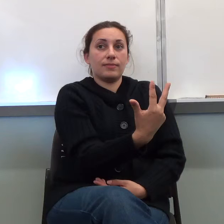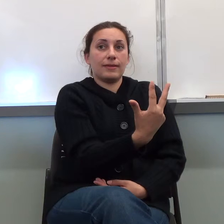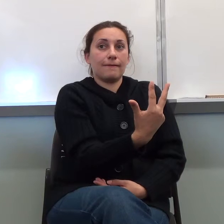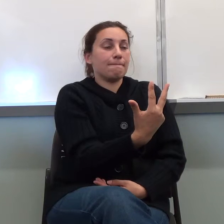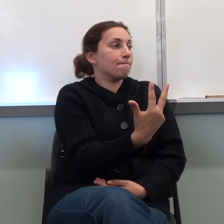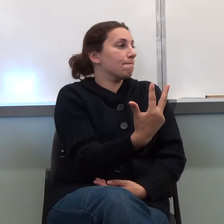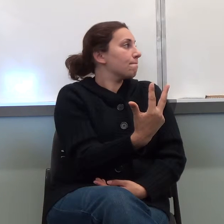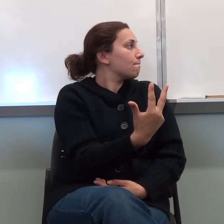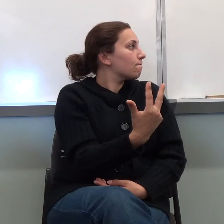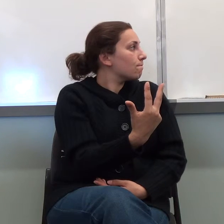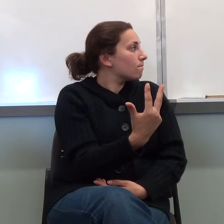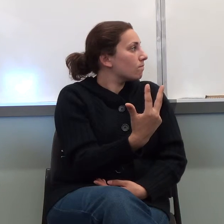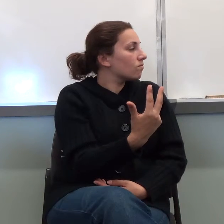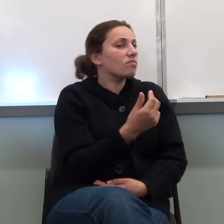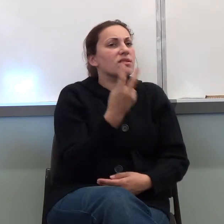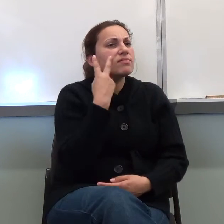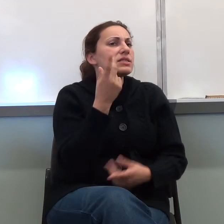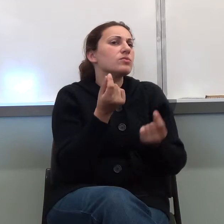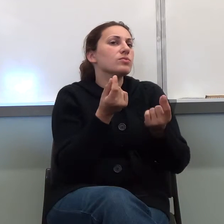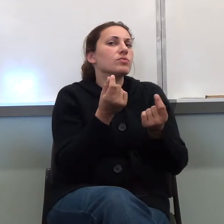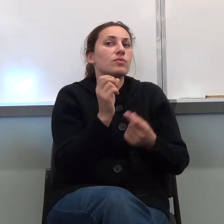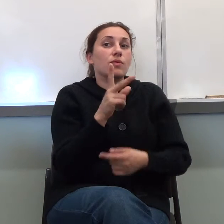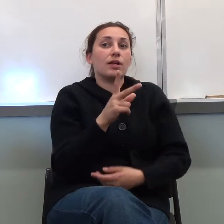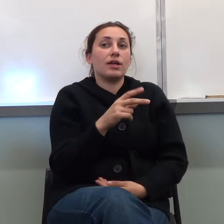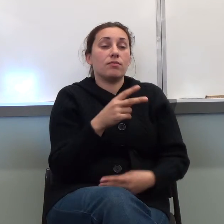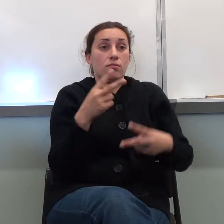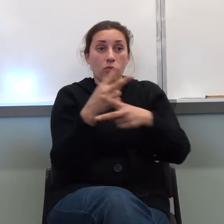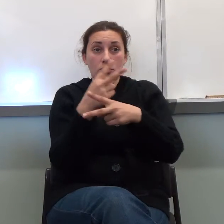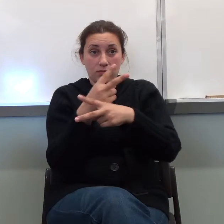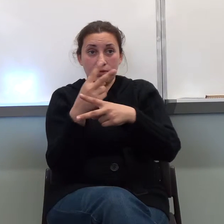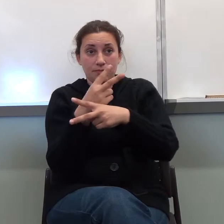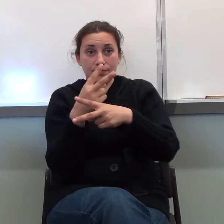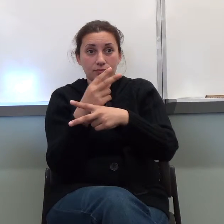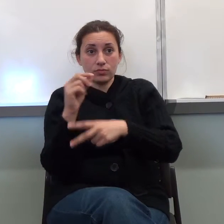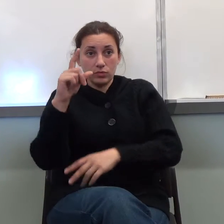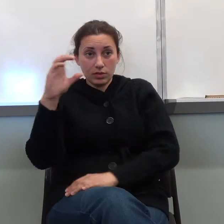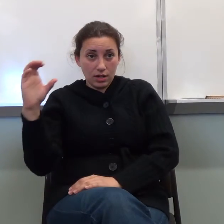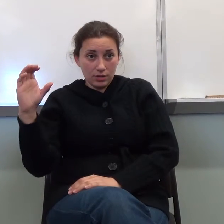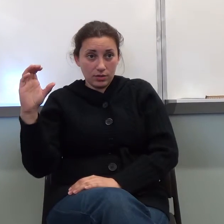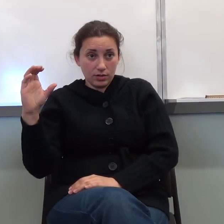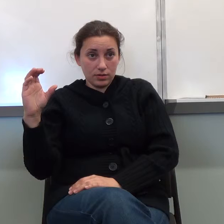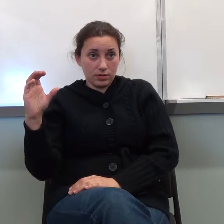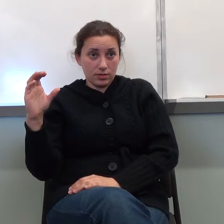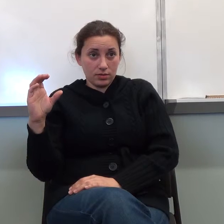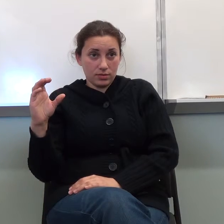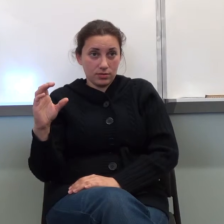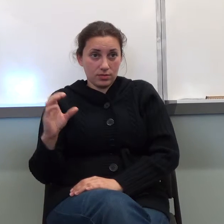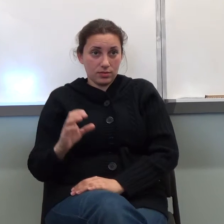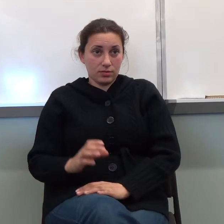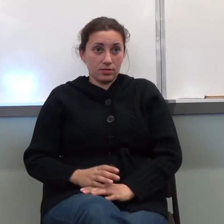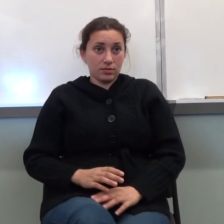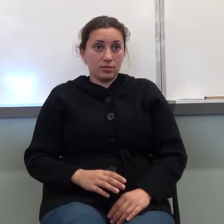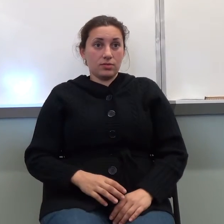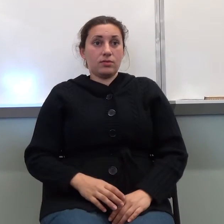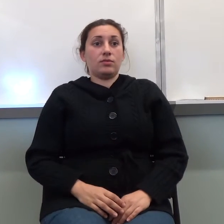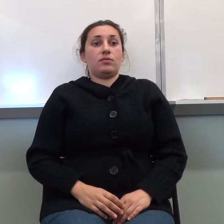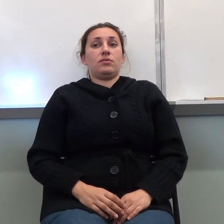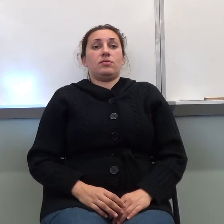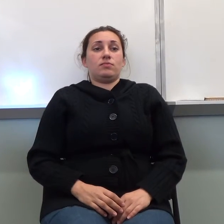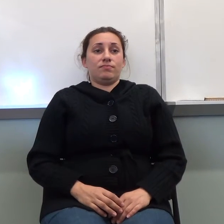Okay, let's see what we can do with it. I want to multiply by 100, or 100 over 1 if you want. Well, now we